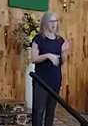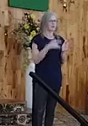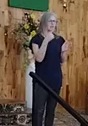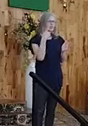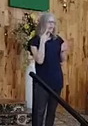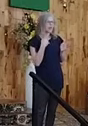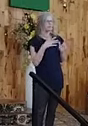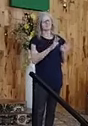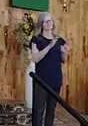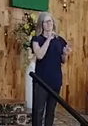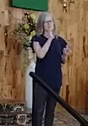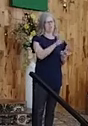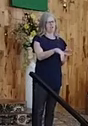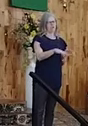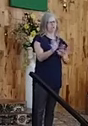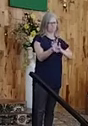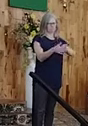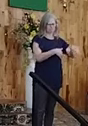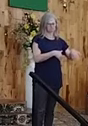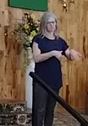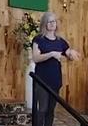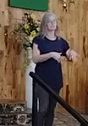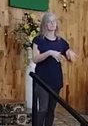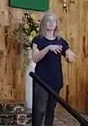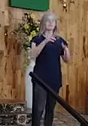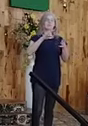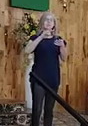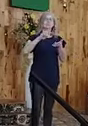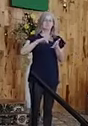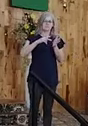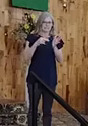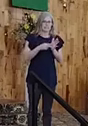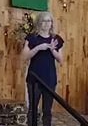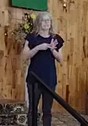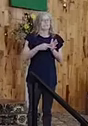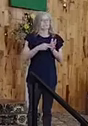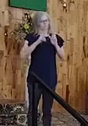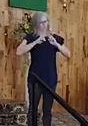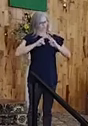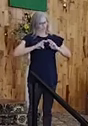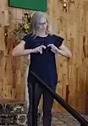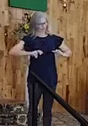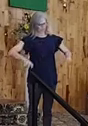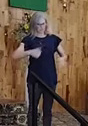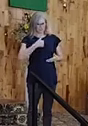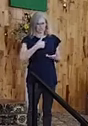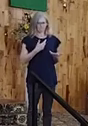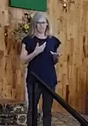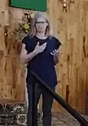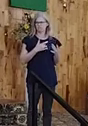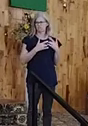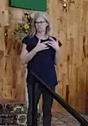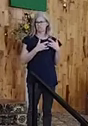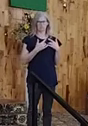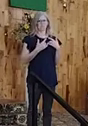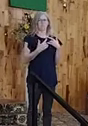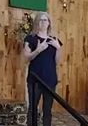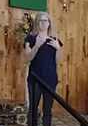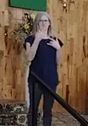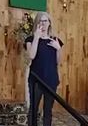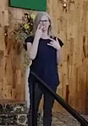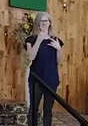lustful. We're not talking about that kind of love. When we look at ourselves, we often are worried about what we see.